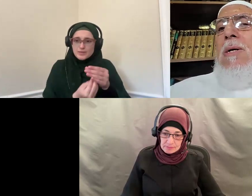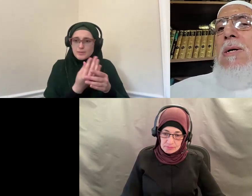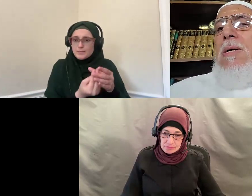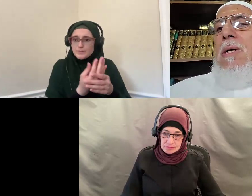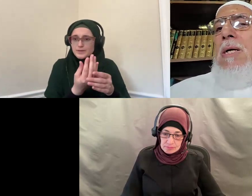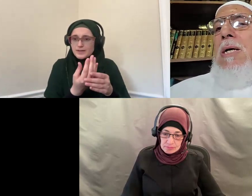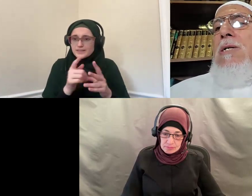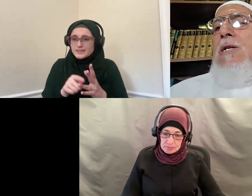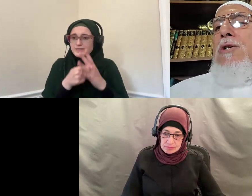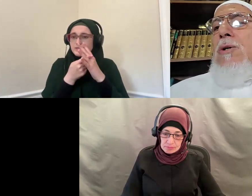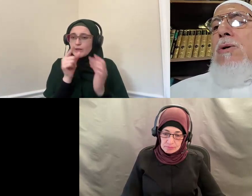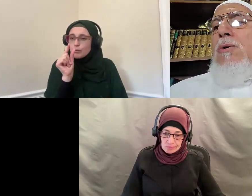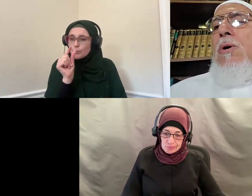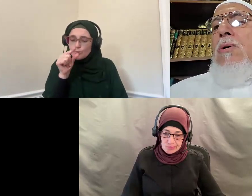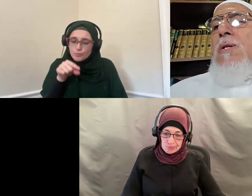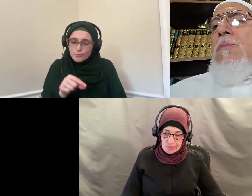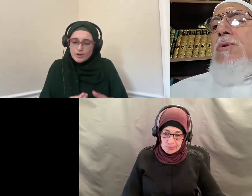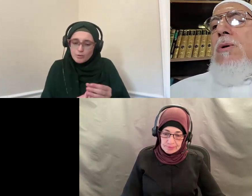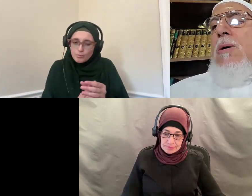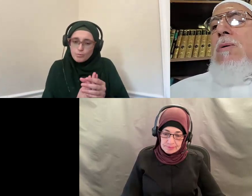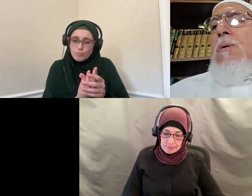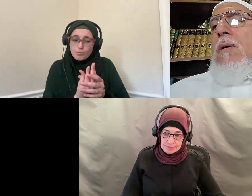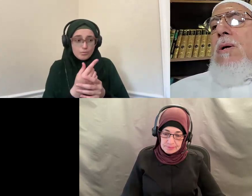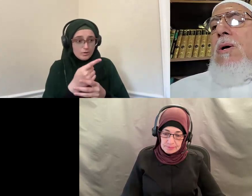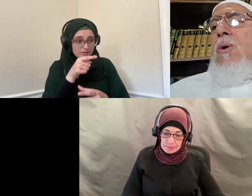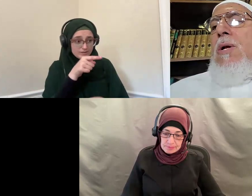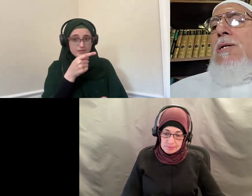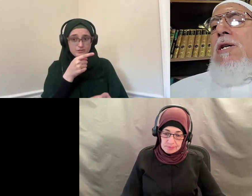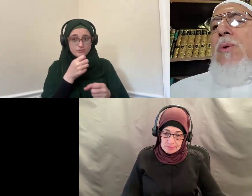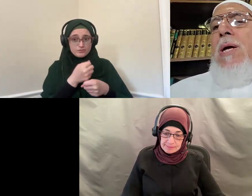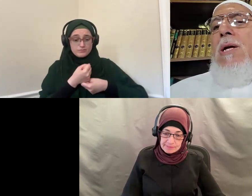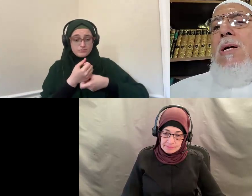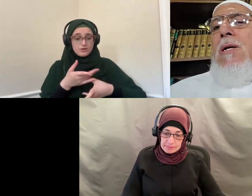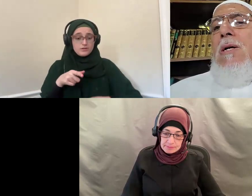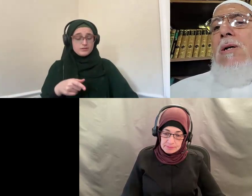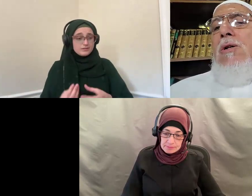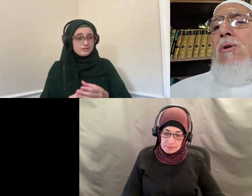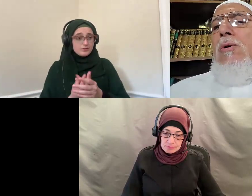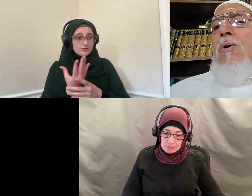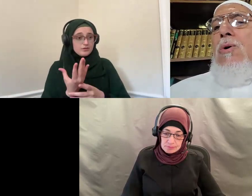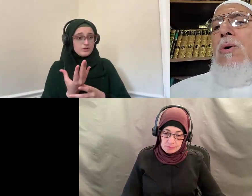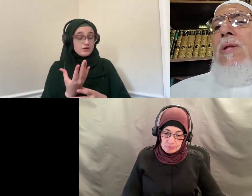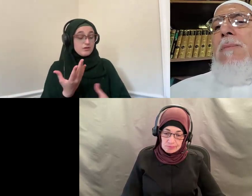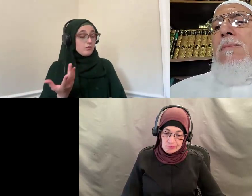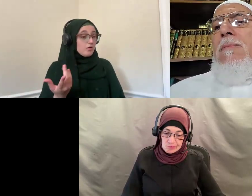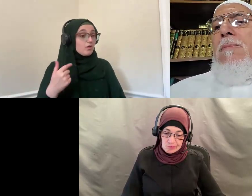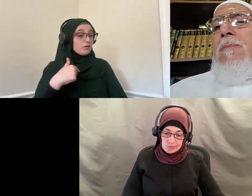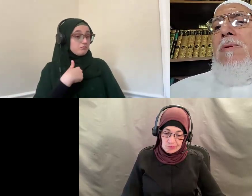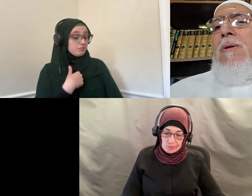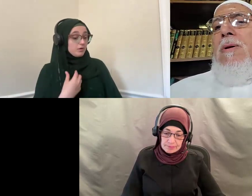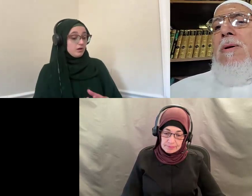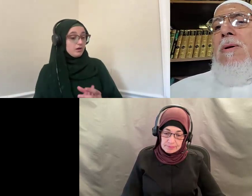ground? Is it you who caused them to grow, or is it we who grow them?